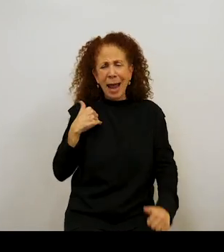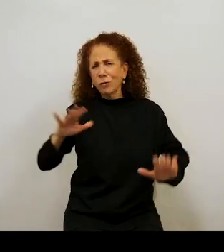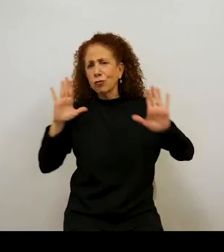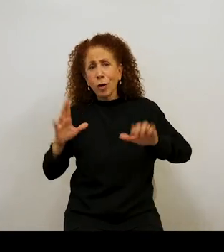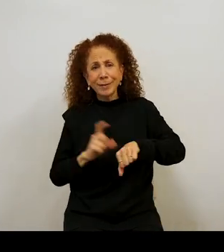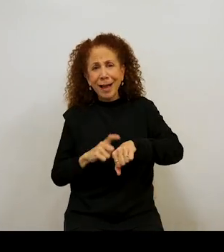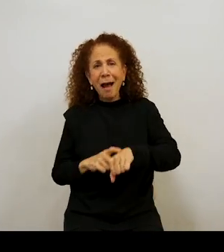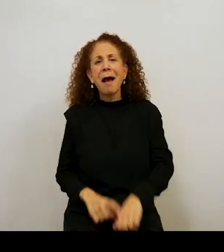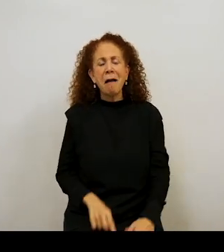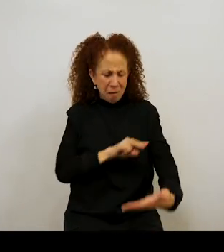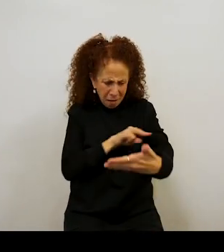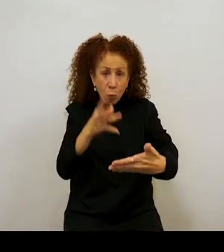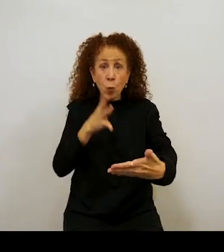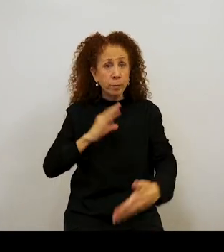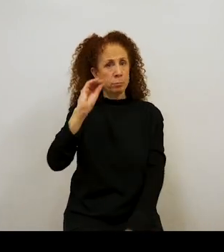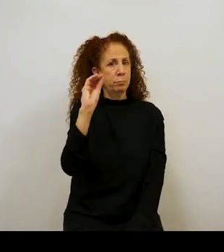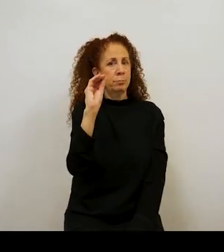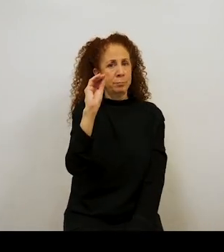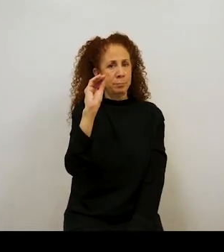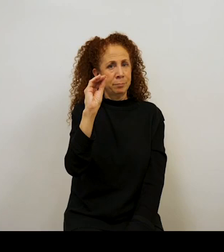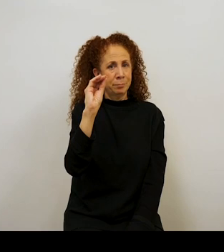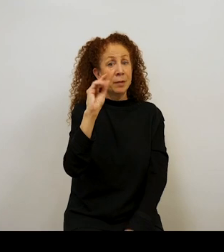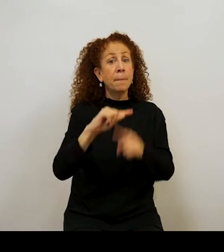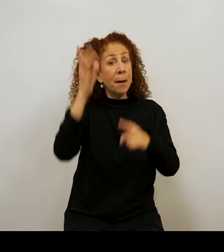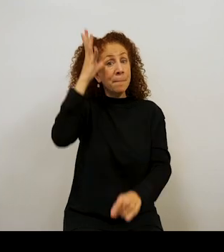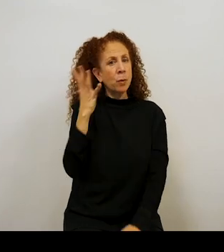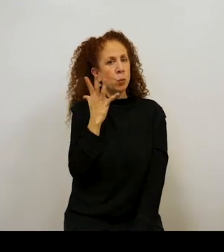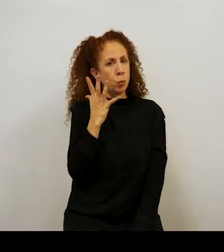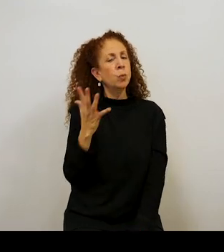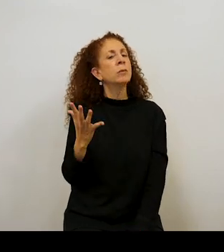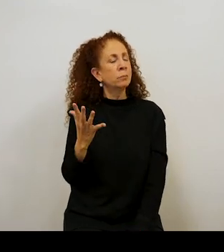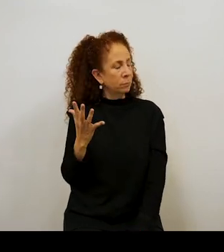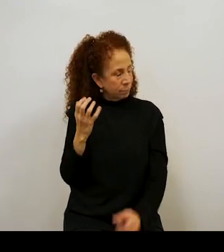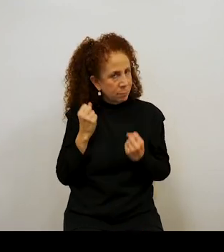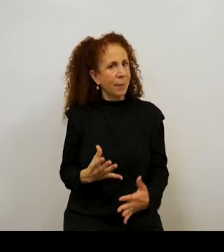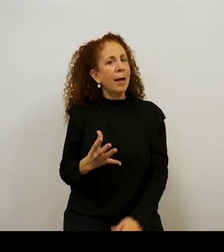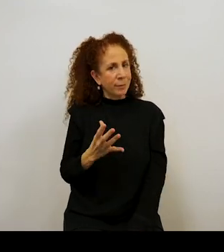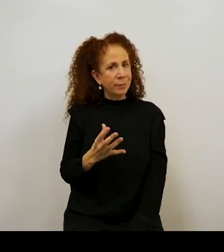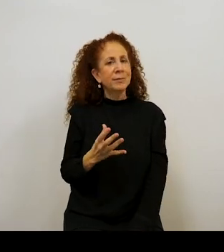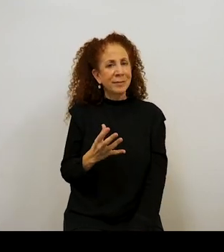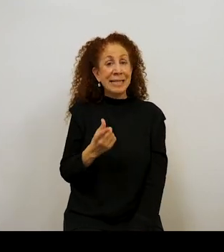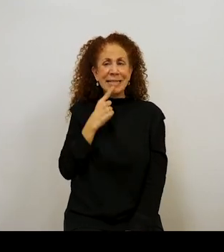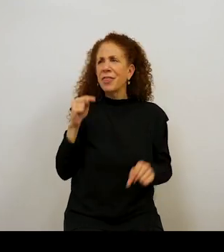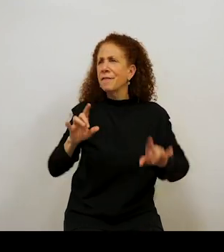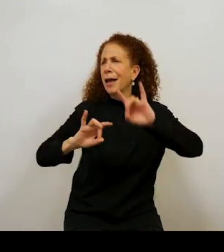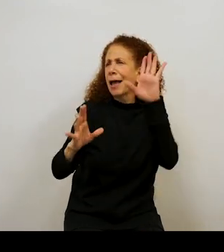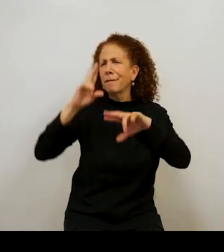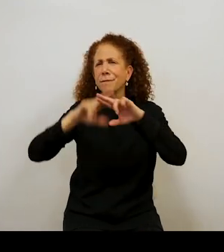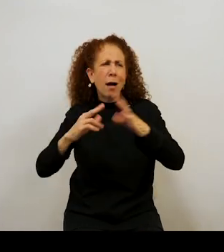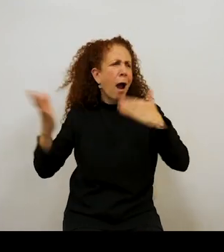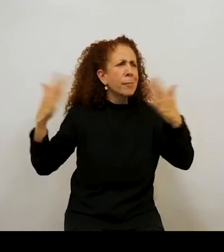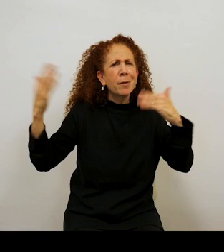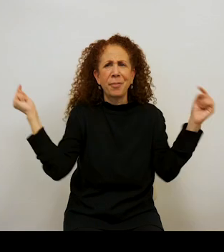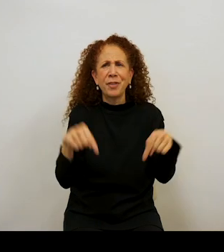time. No women, but very good looking young men, all saying, this is fantastic, this is mm-hmm. so much fun,